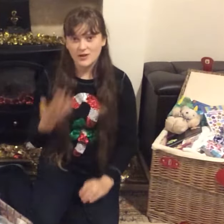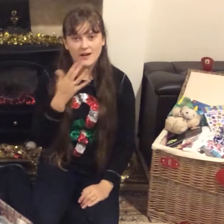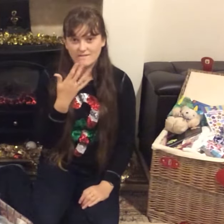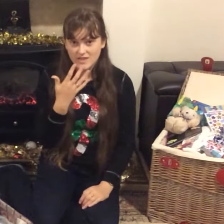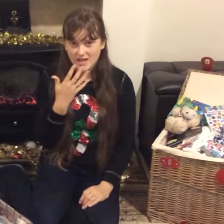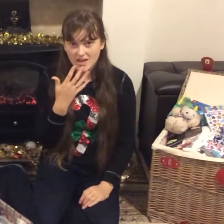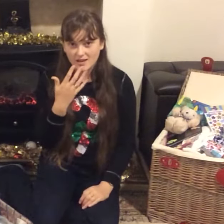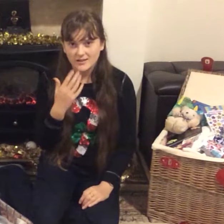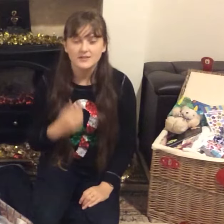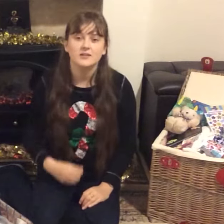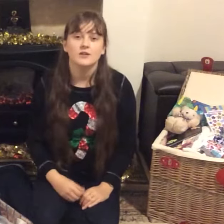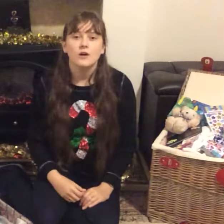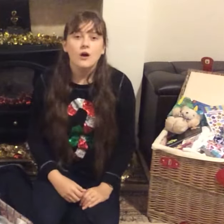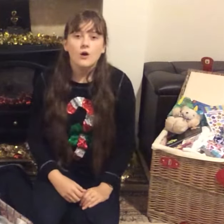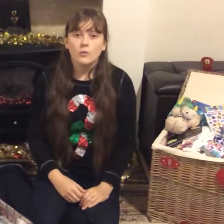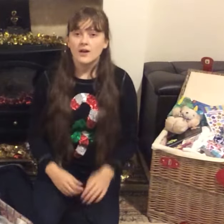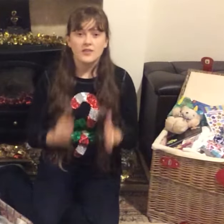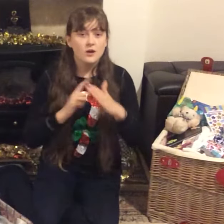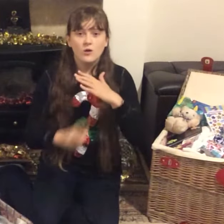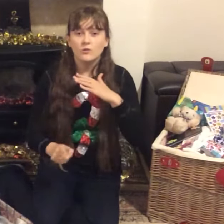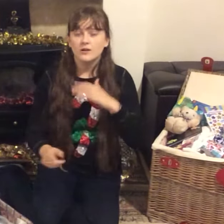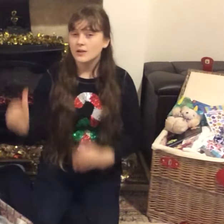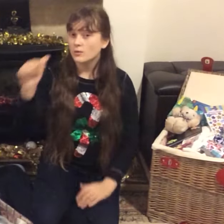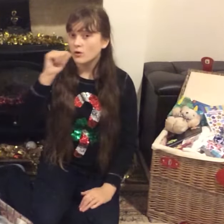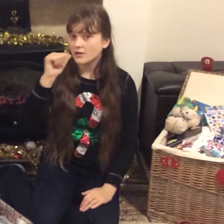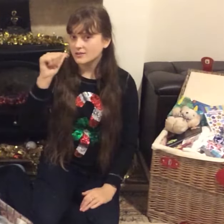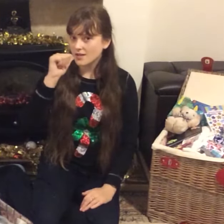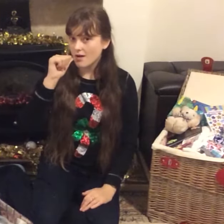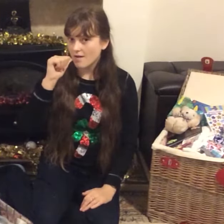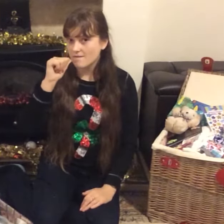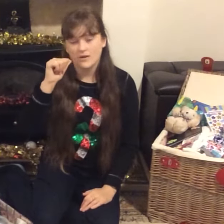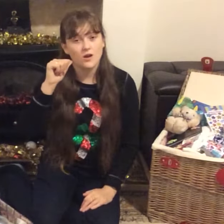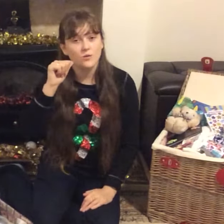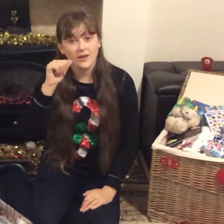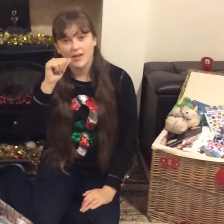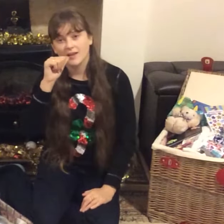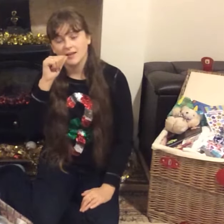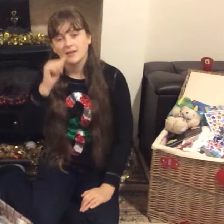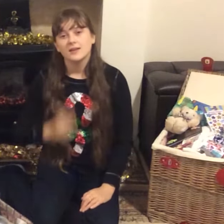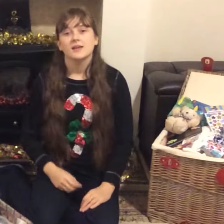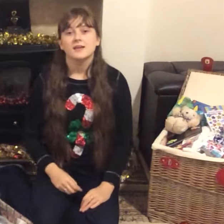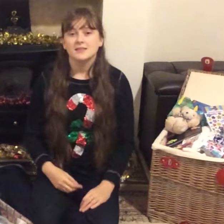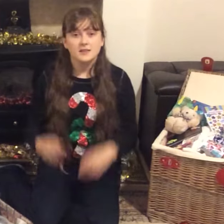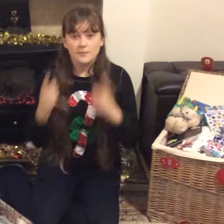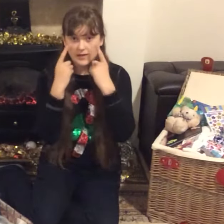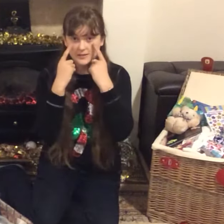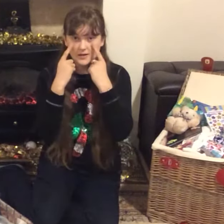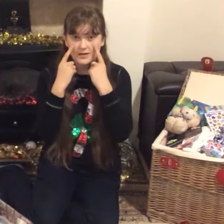dread and fear, where the only water flowes, the bitter